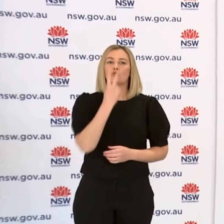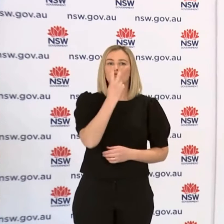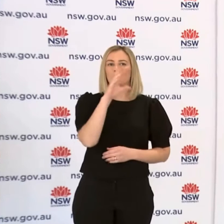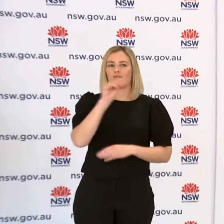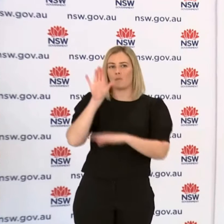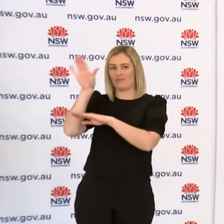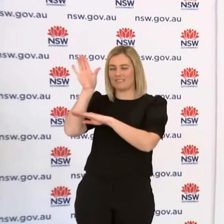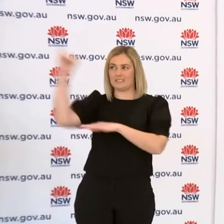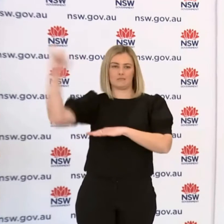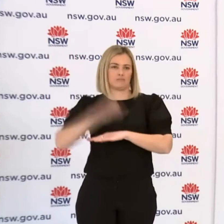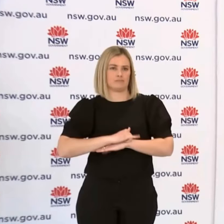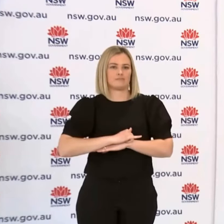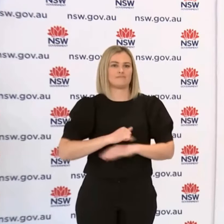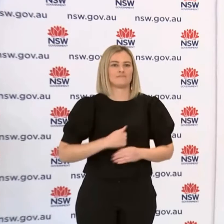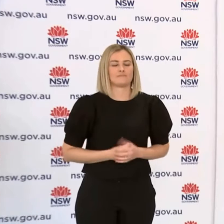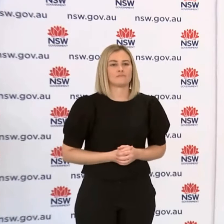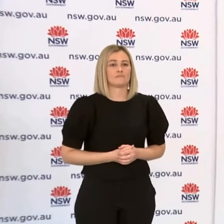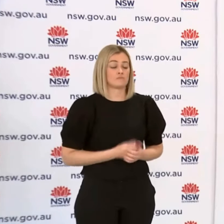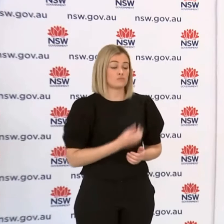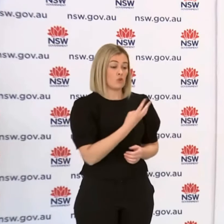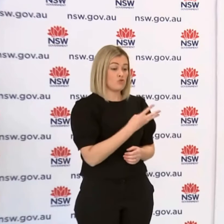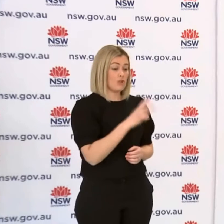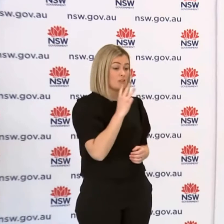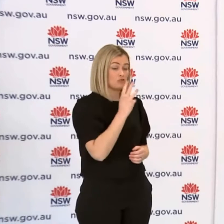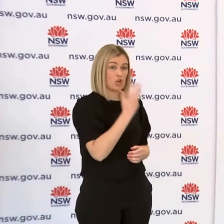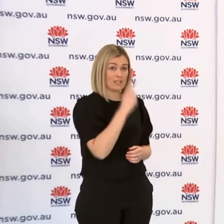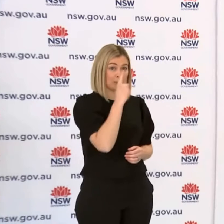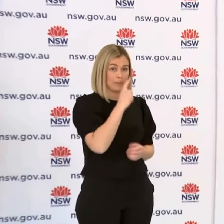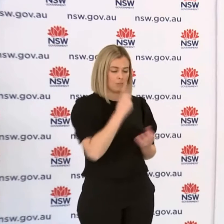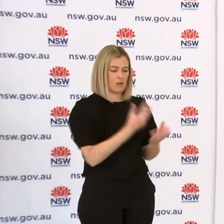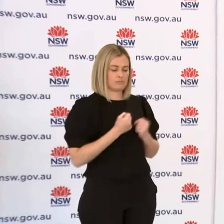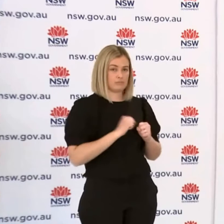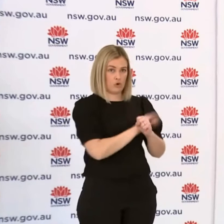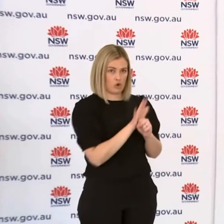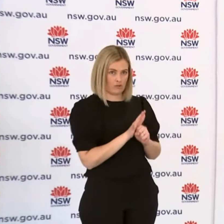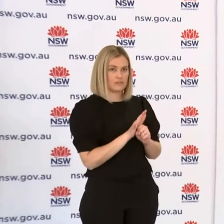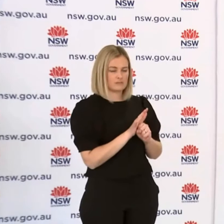travellers. Of that 319 locally acquired cases,